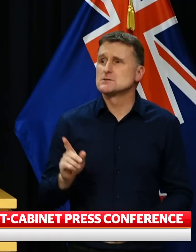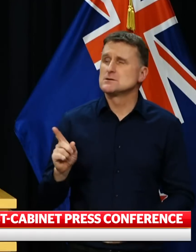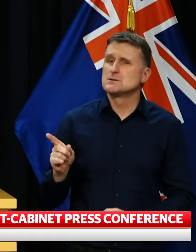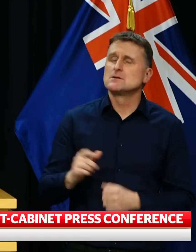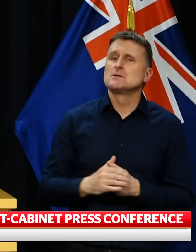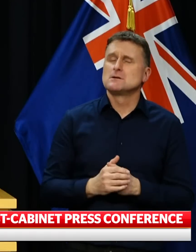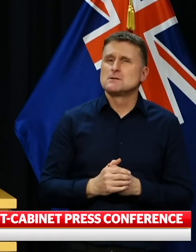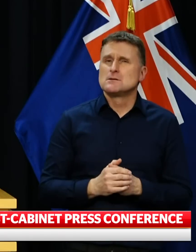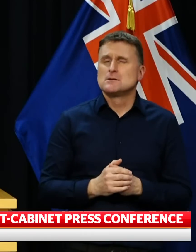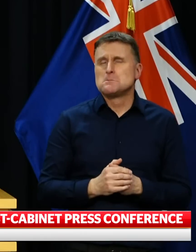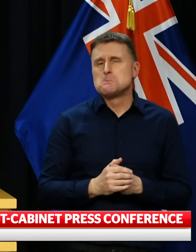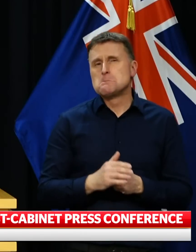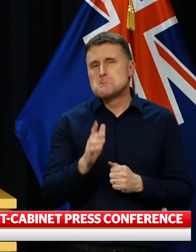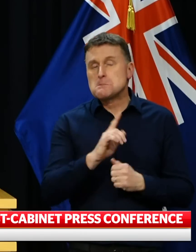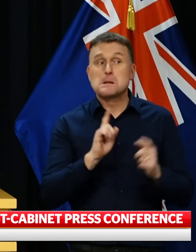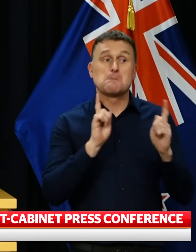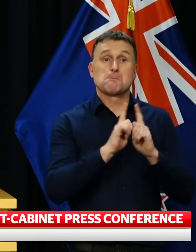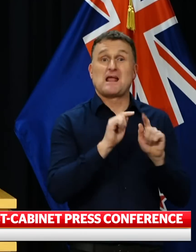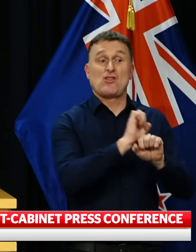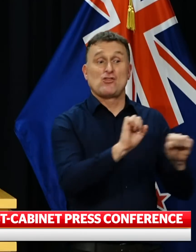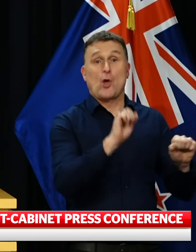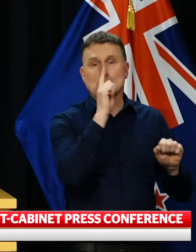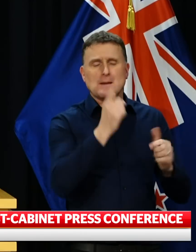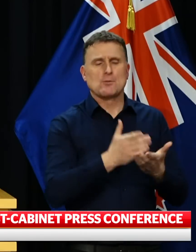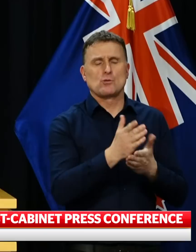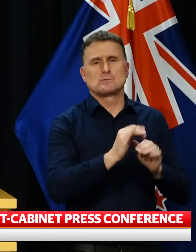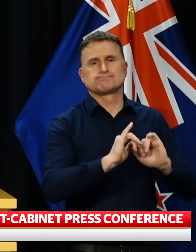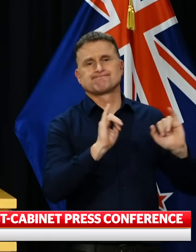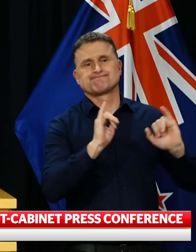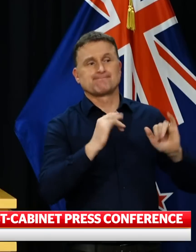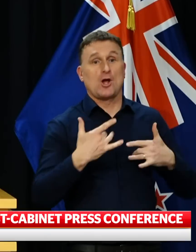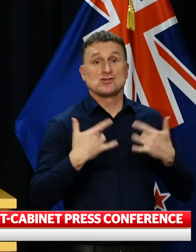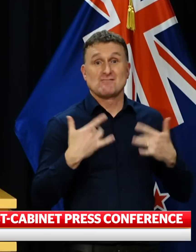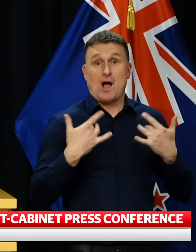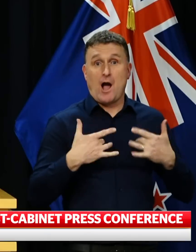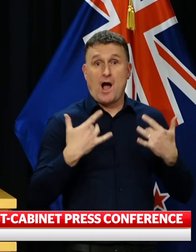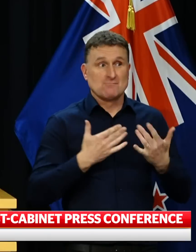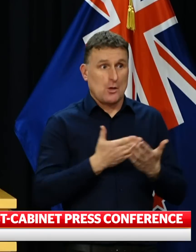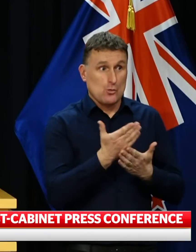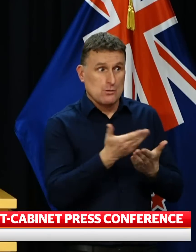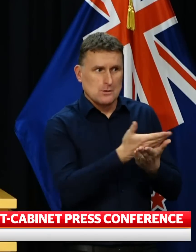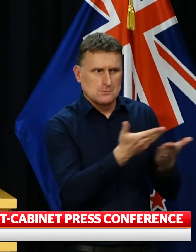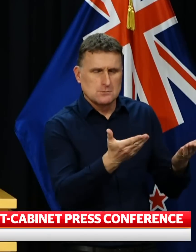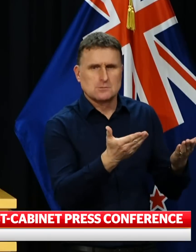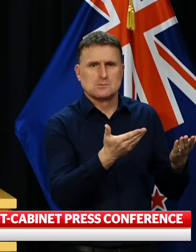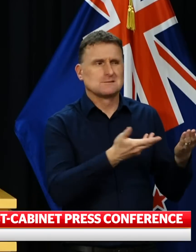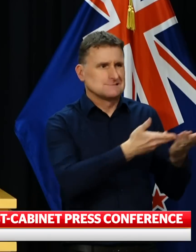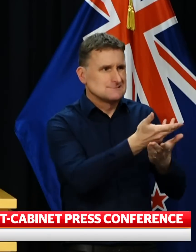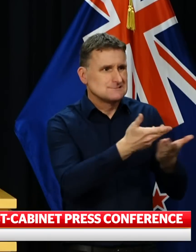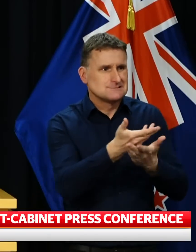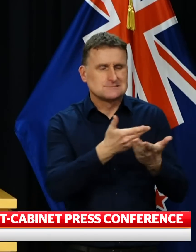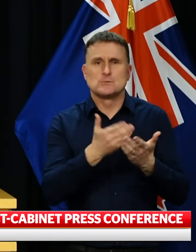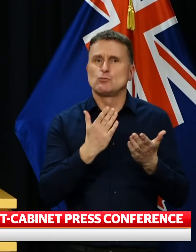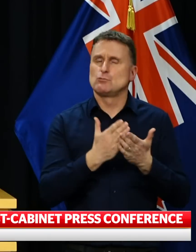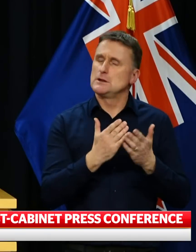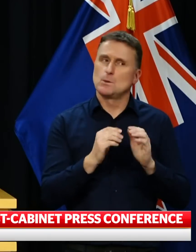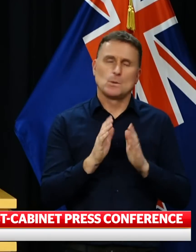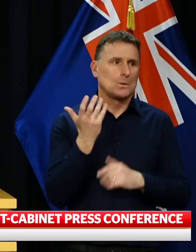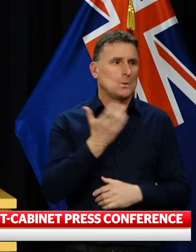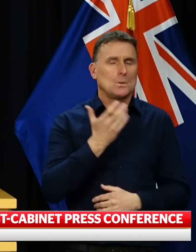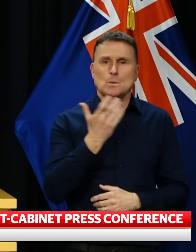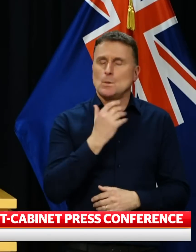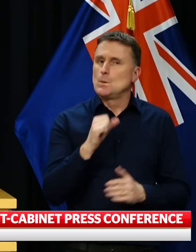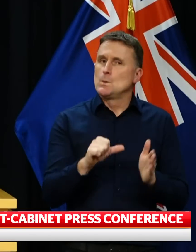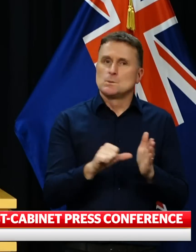survivors about a week and a half ago, and it was a pretty challenging conversation that we had with them, and I